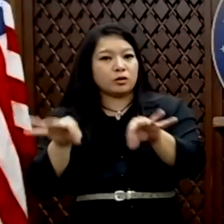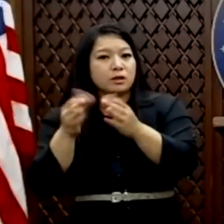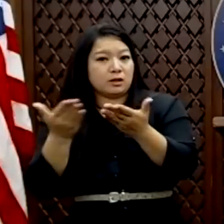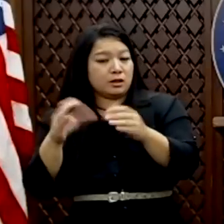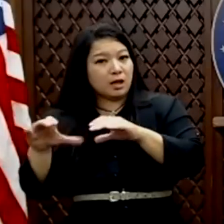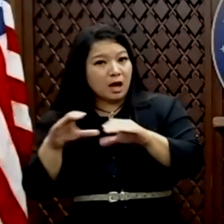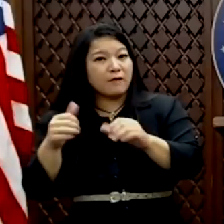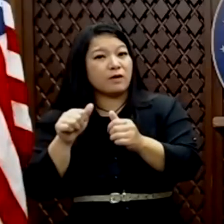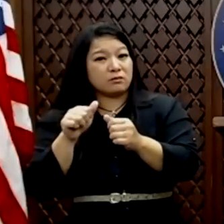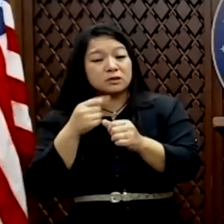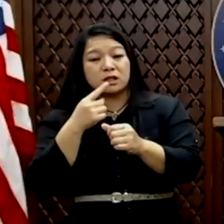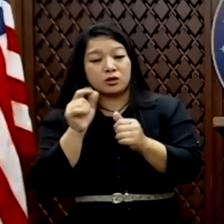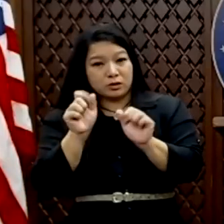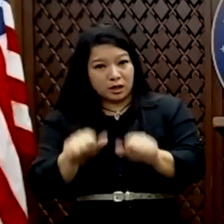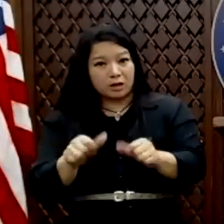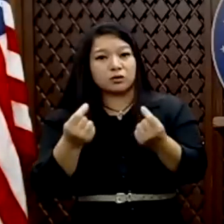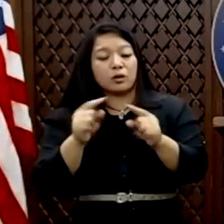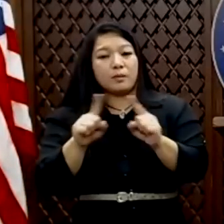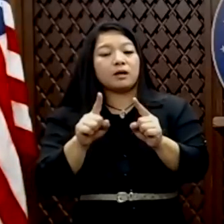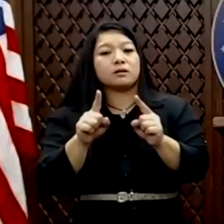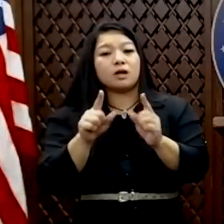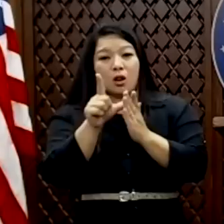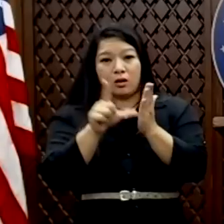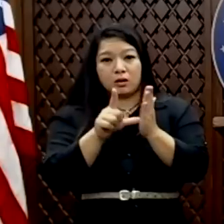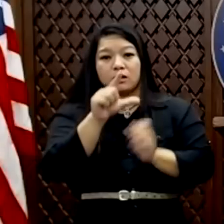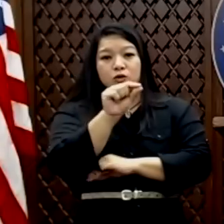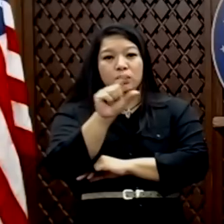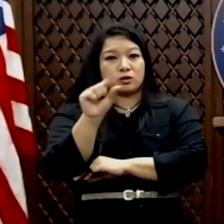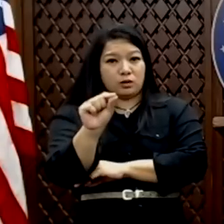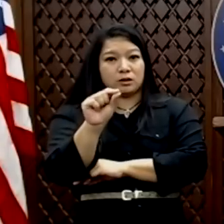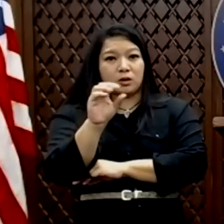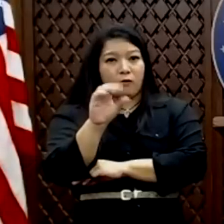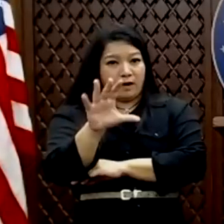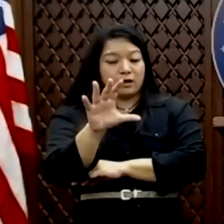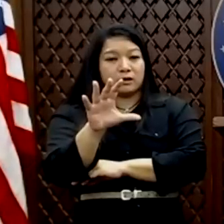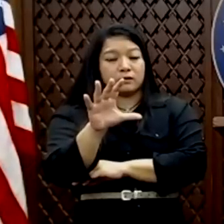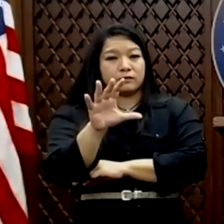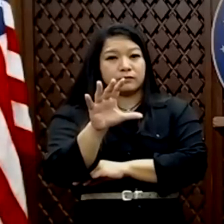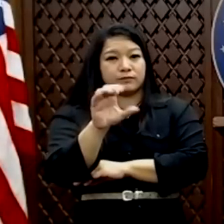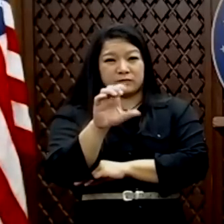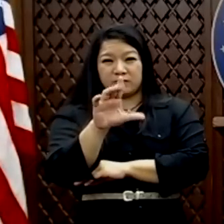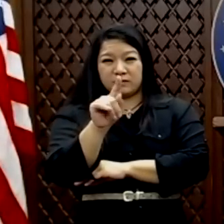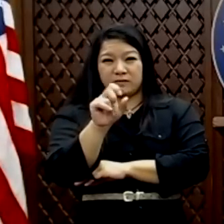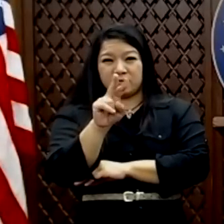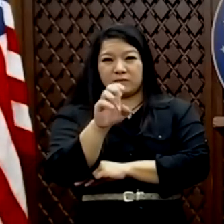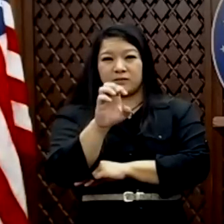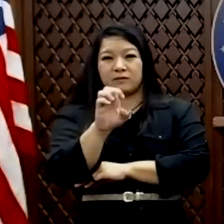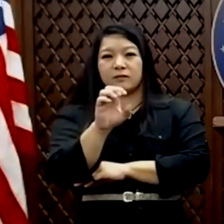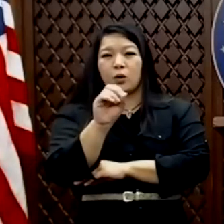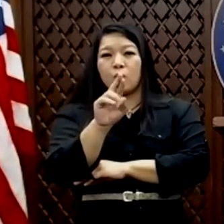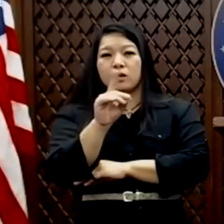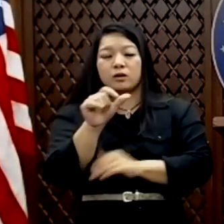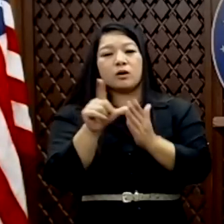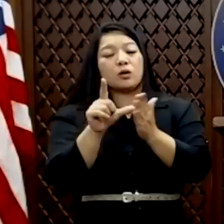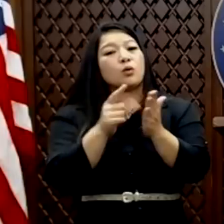have authorized under Executive Order number 2020-05. While we are working out